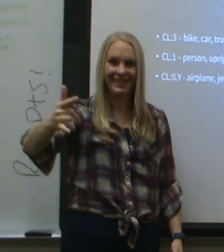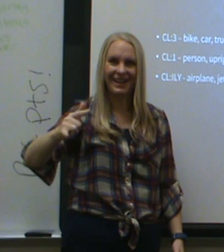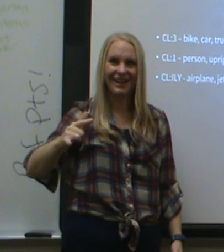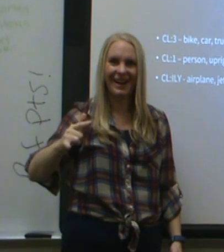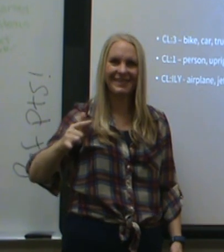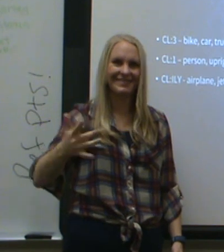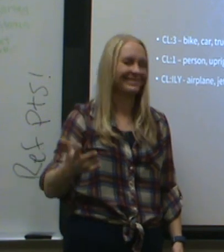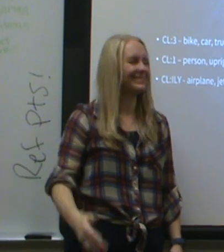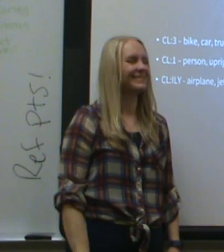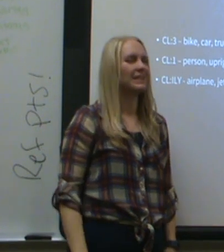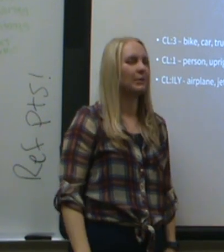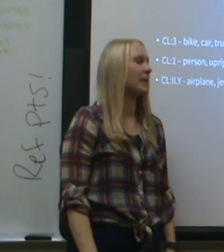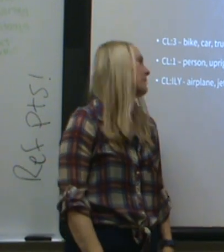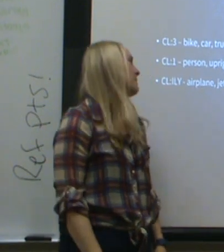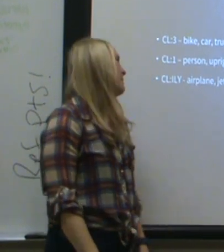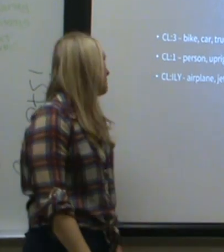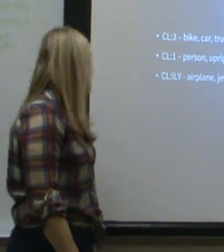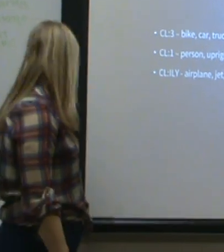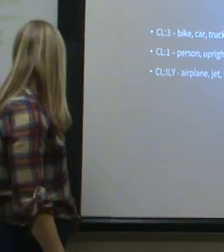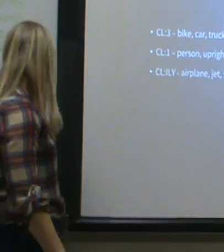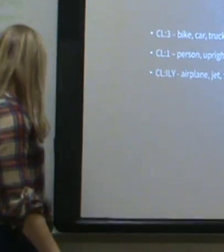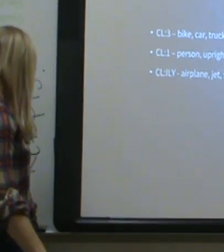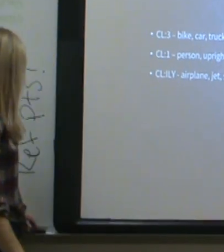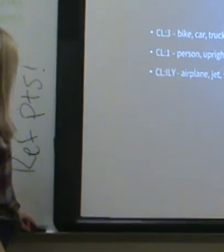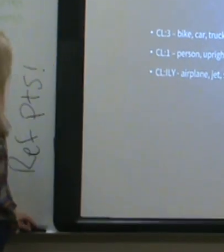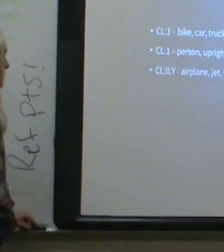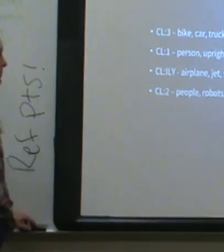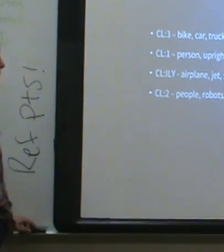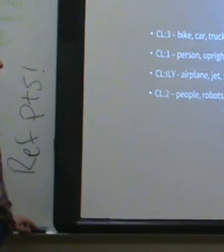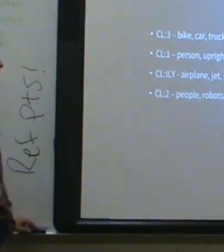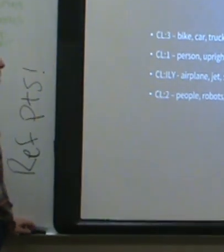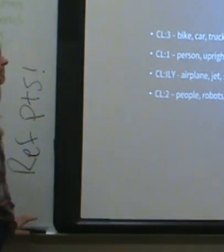All right, here we go. Ba-doom.